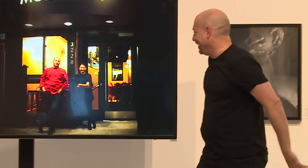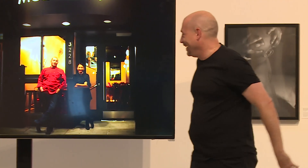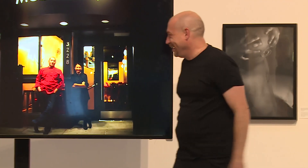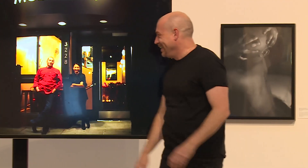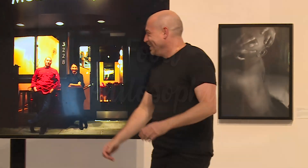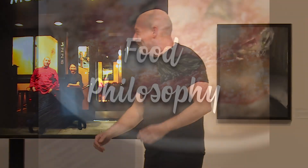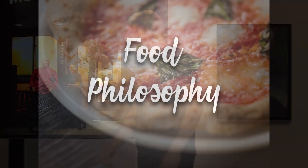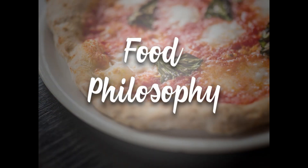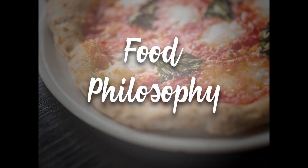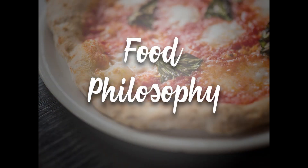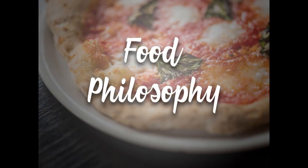dance.